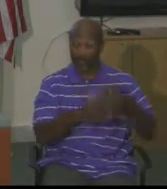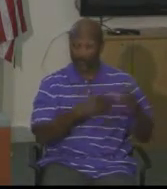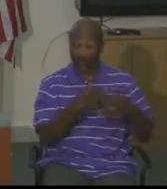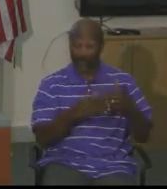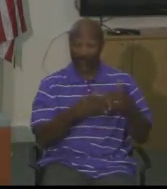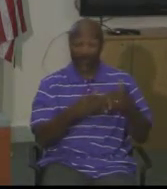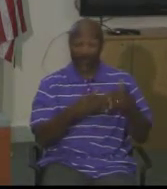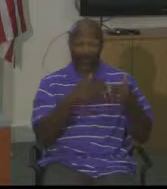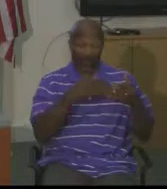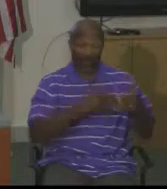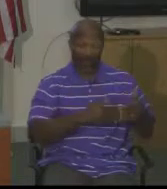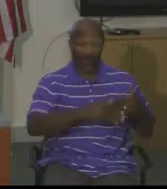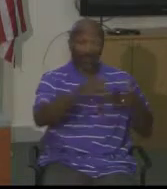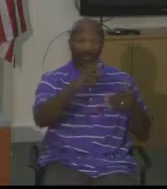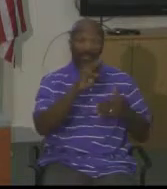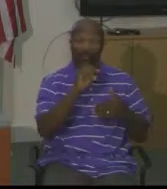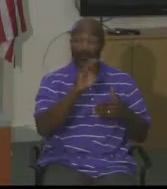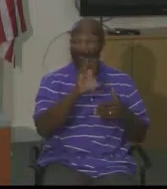post-MCA,